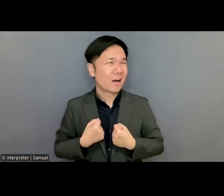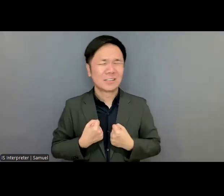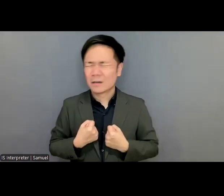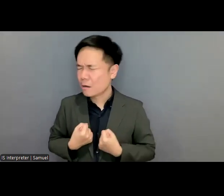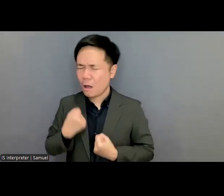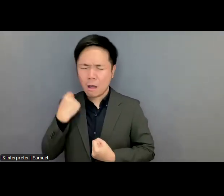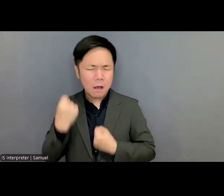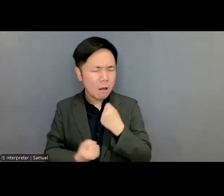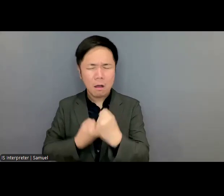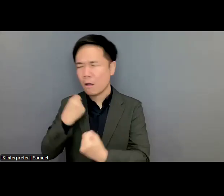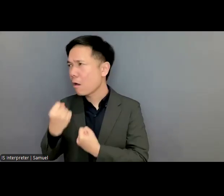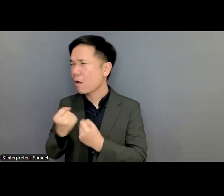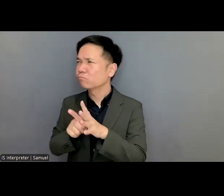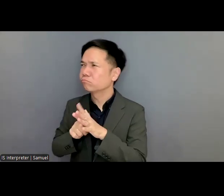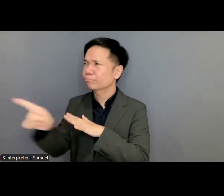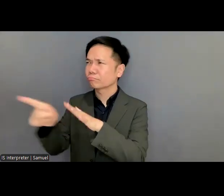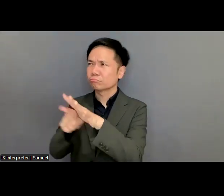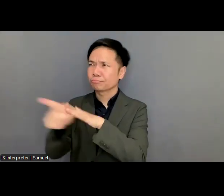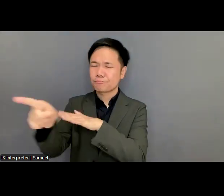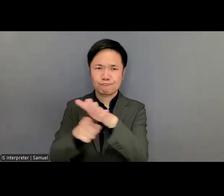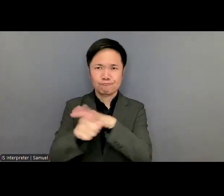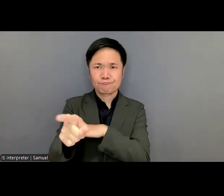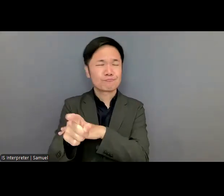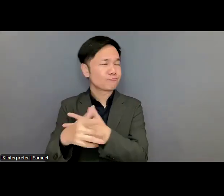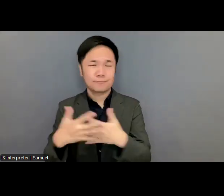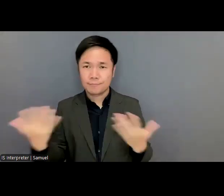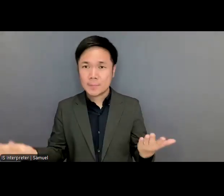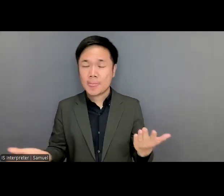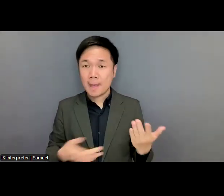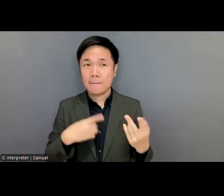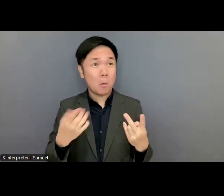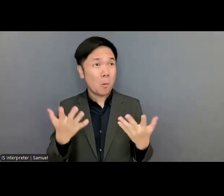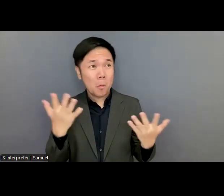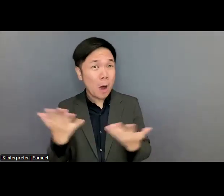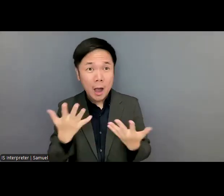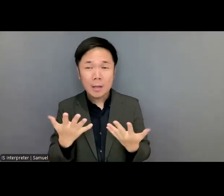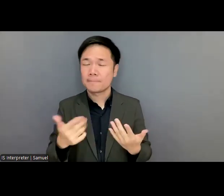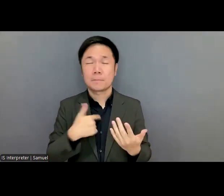indigenous people with disabilities. And the issue of the displacement is that